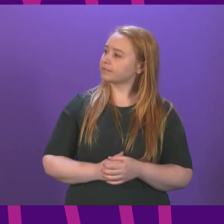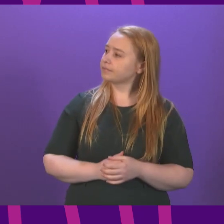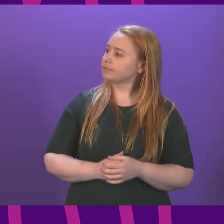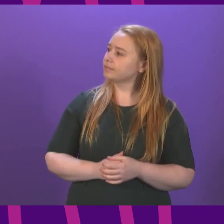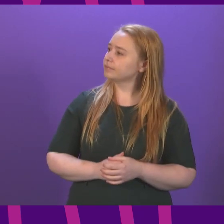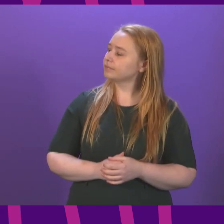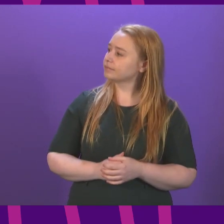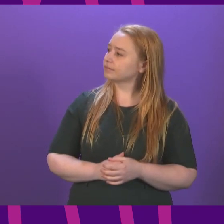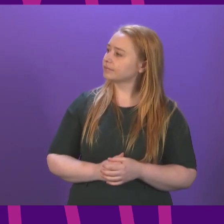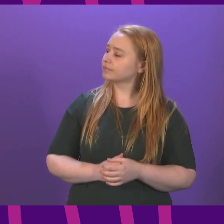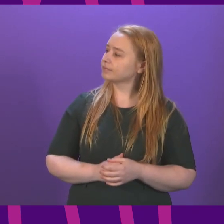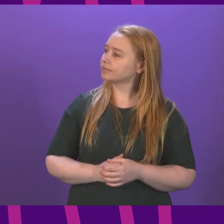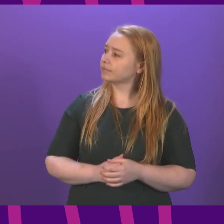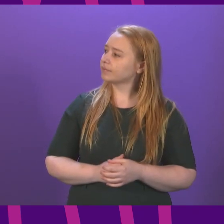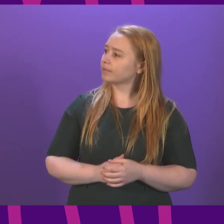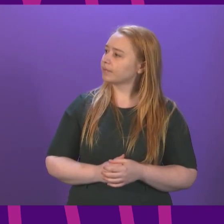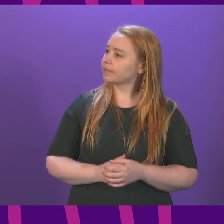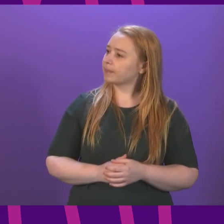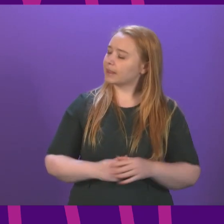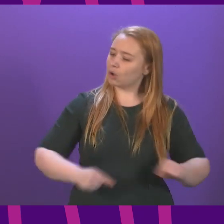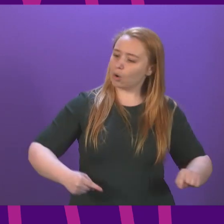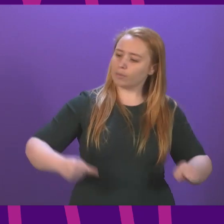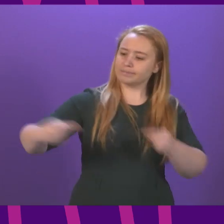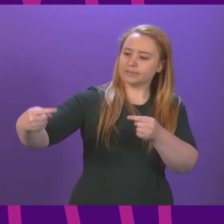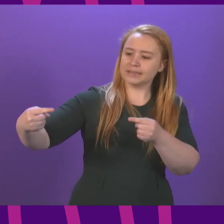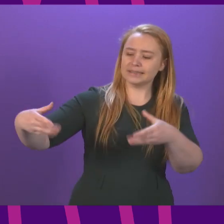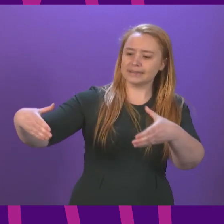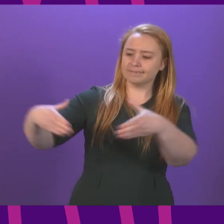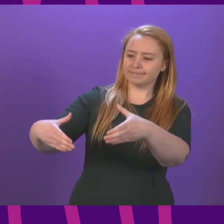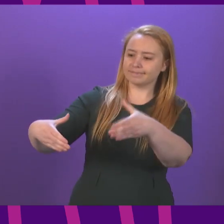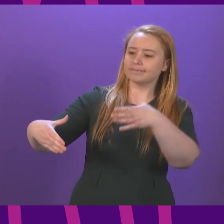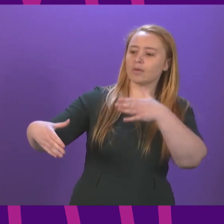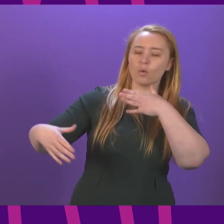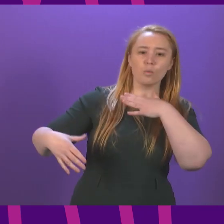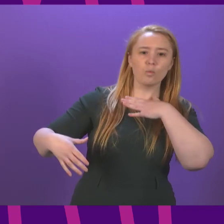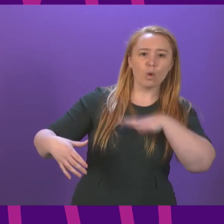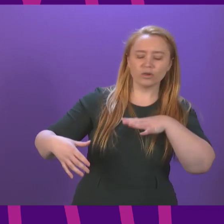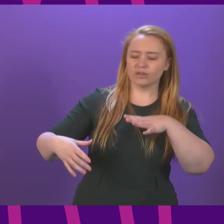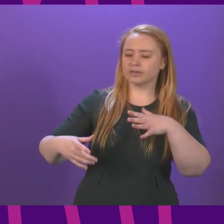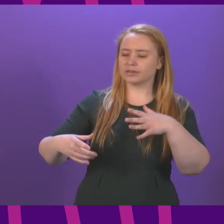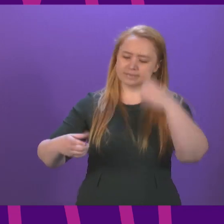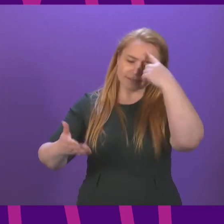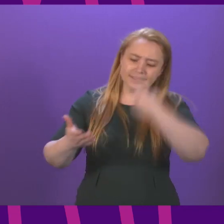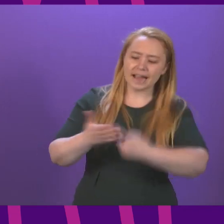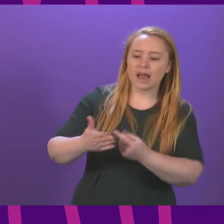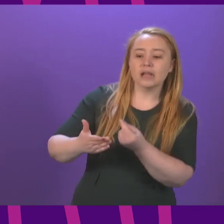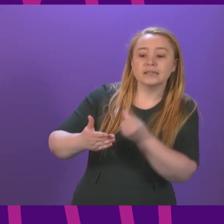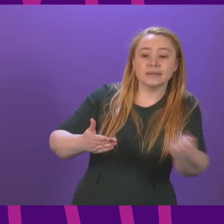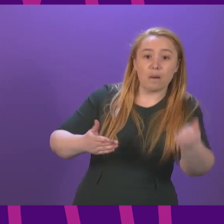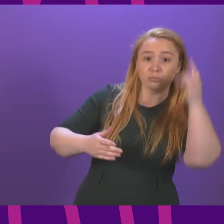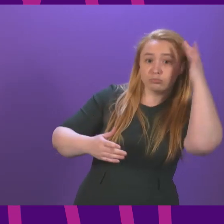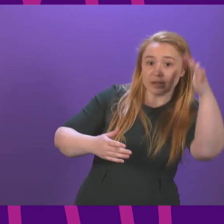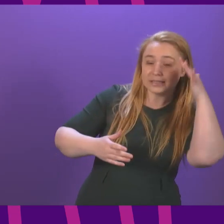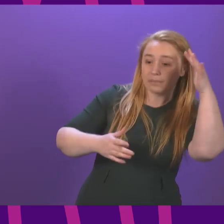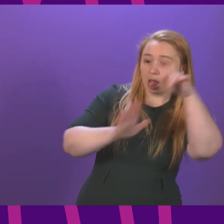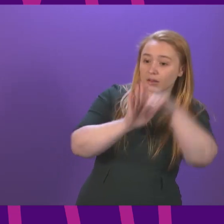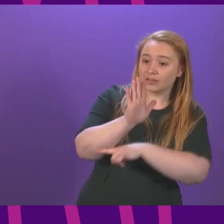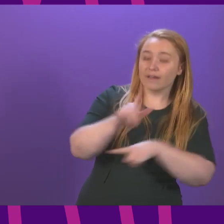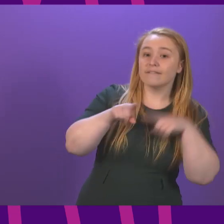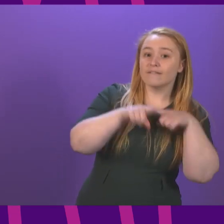seems here that the opposition want to pick and choose the principles that they want us to abide by.